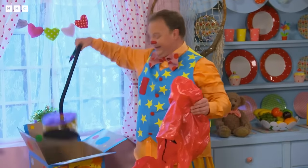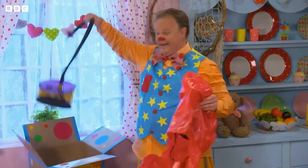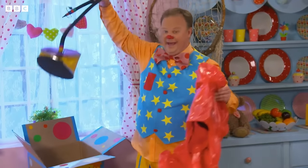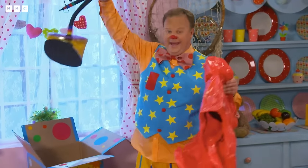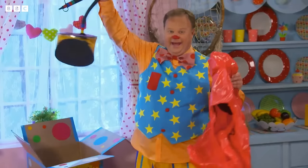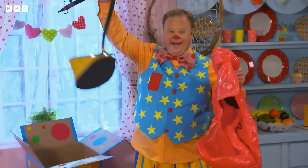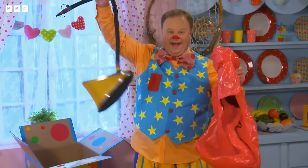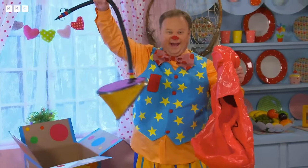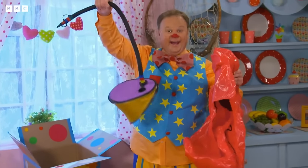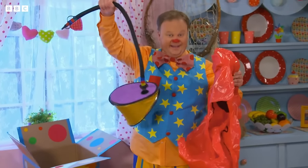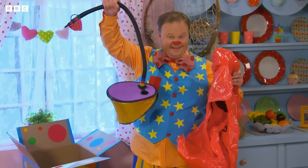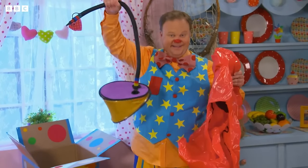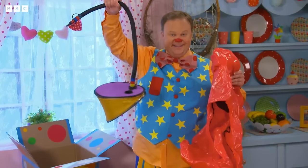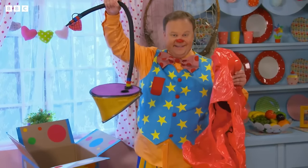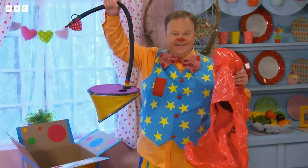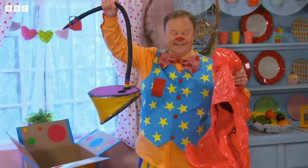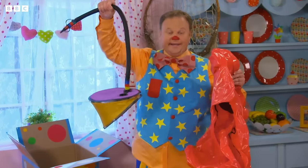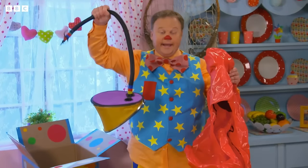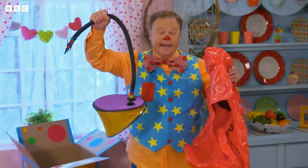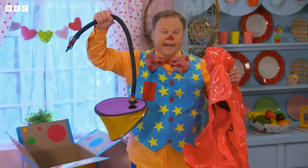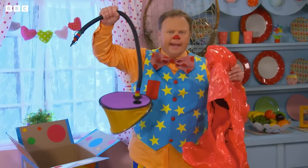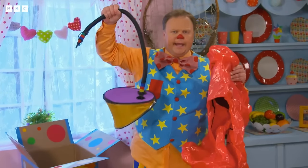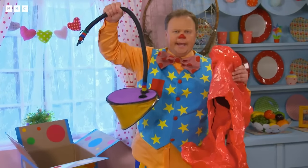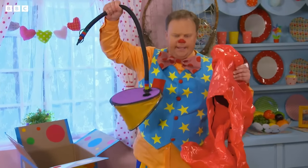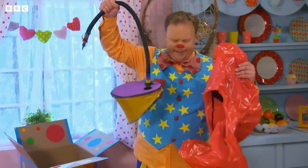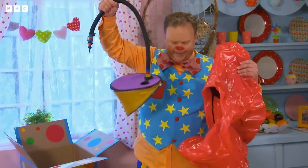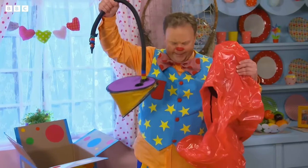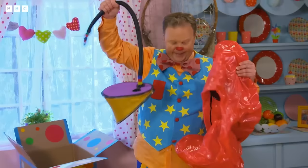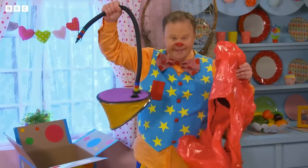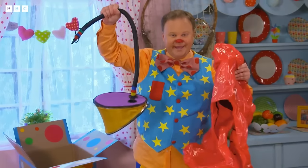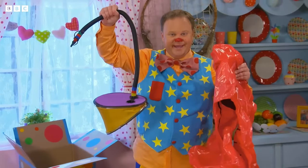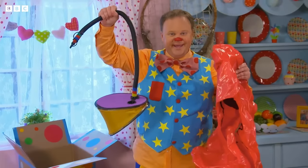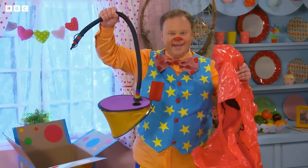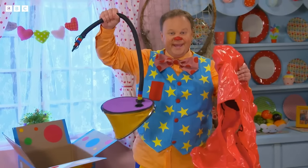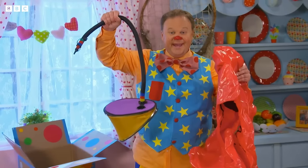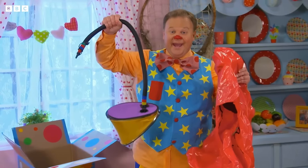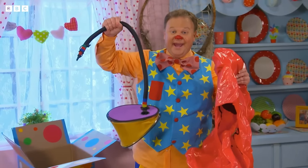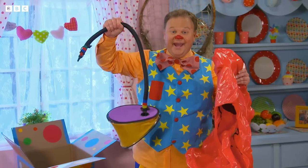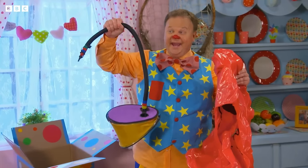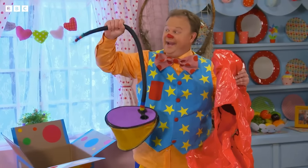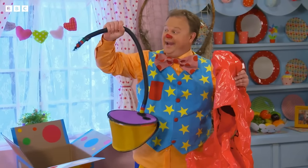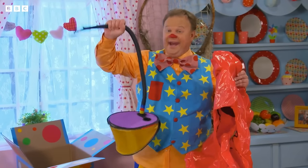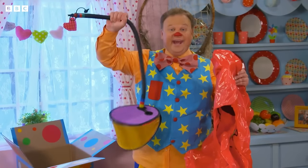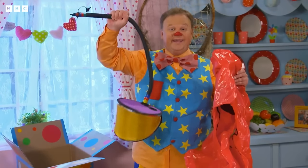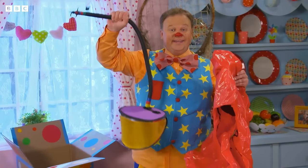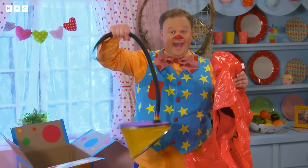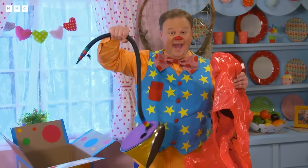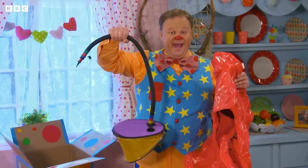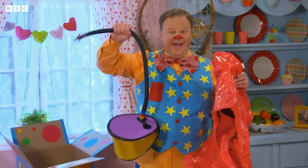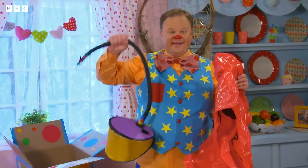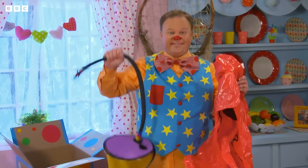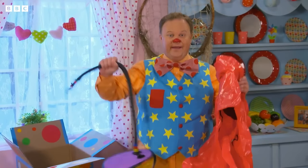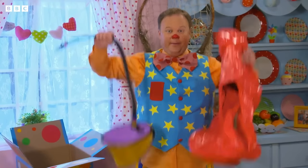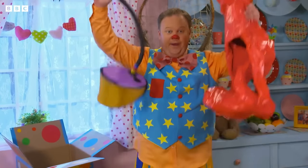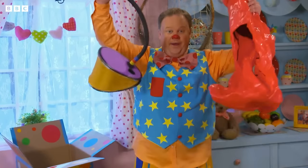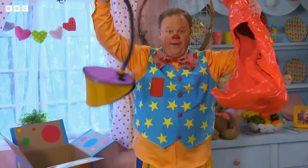Ta-da! Oh, are you going to pump up the boat, Mr. Tumble? Yes!